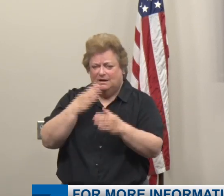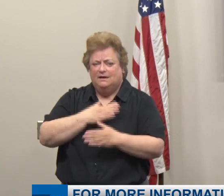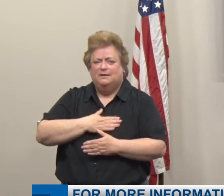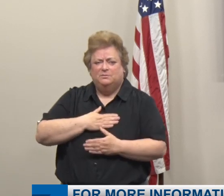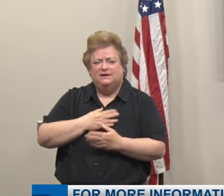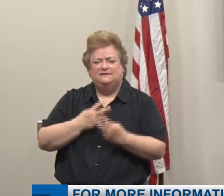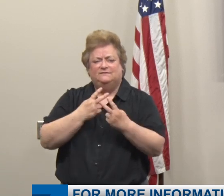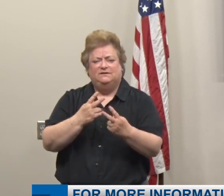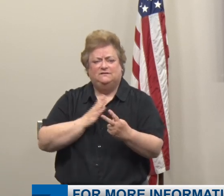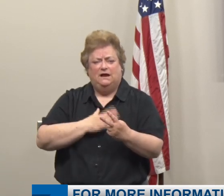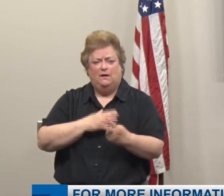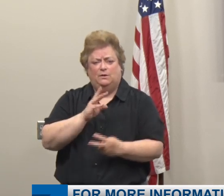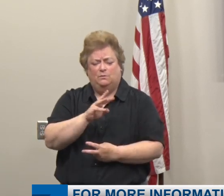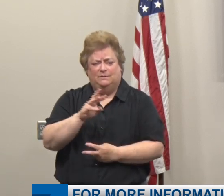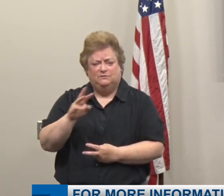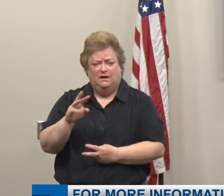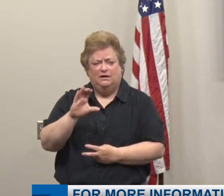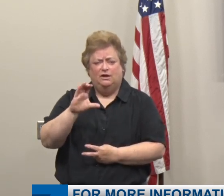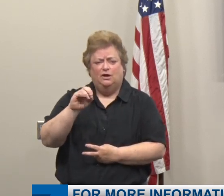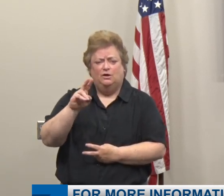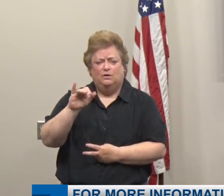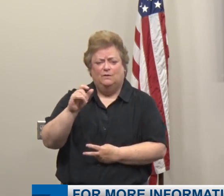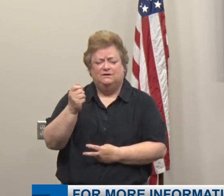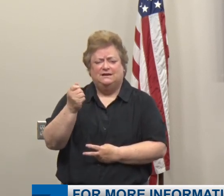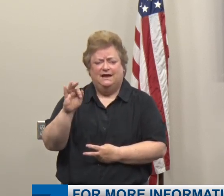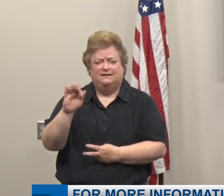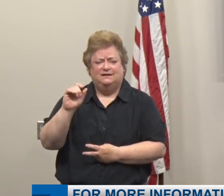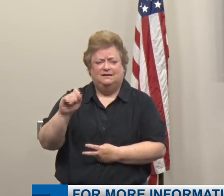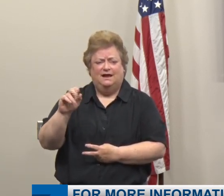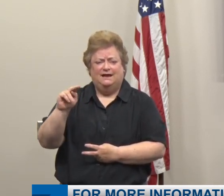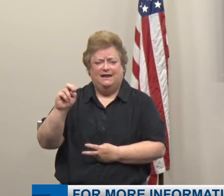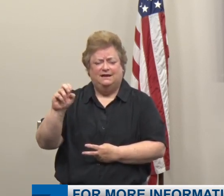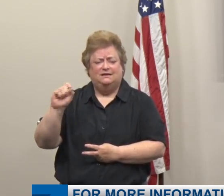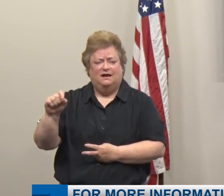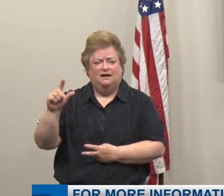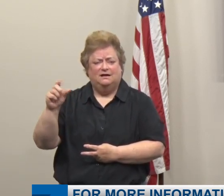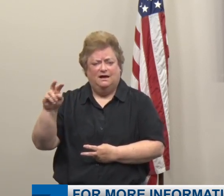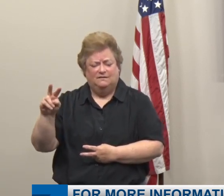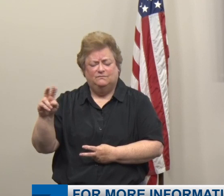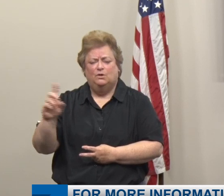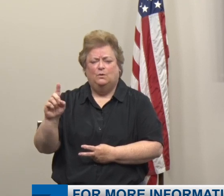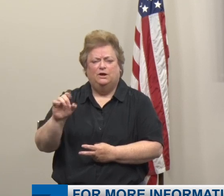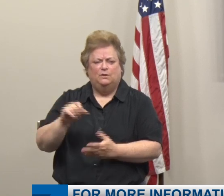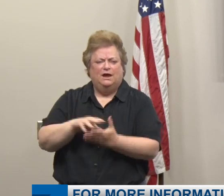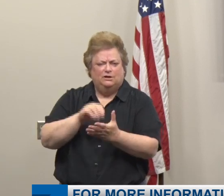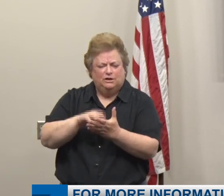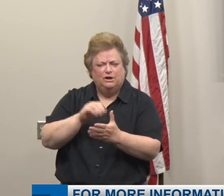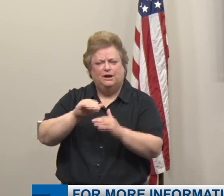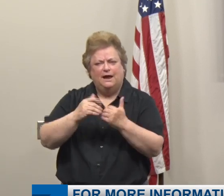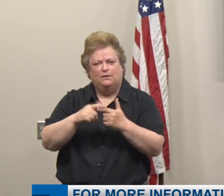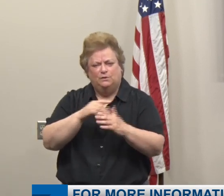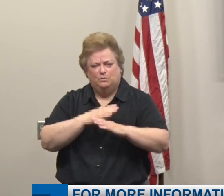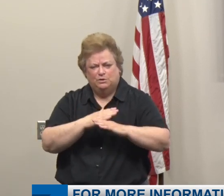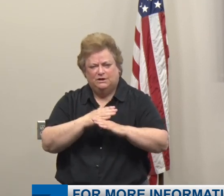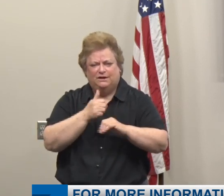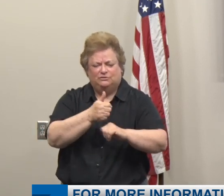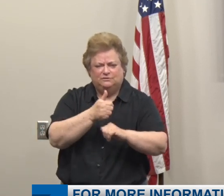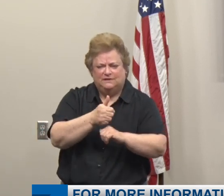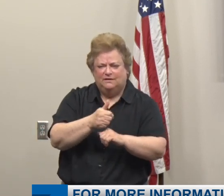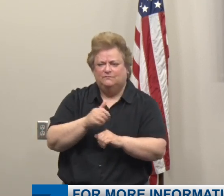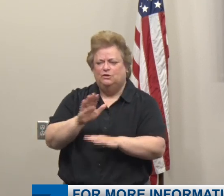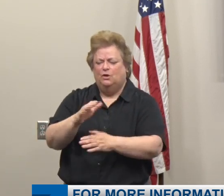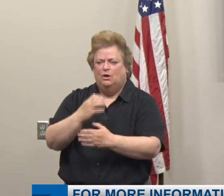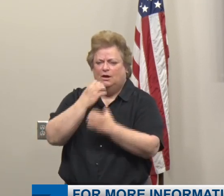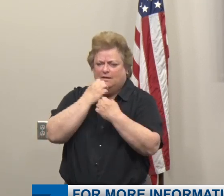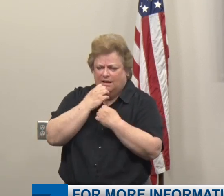visit our website at Kovan nineteen Lincoln any gov where you can learn more about how to protect yourself your loved ones and